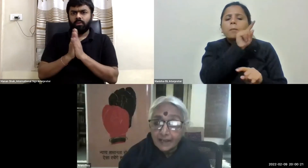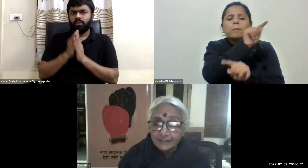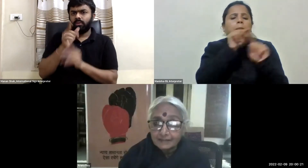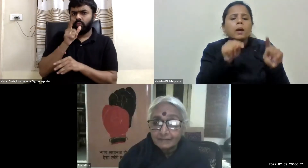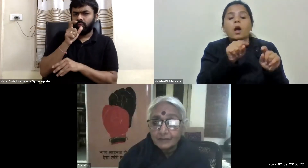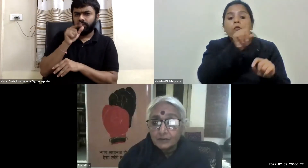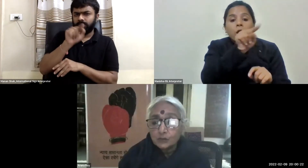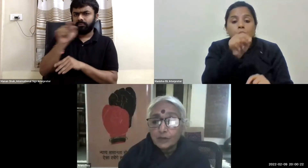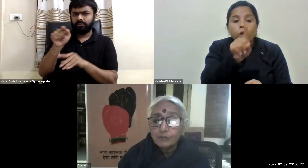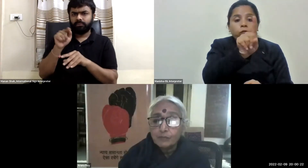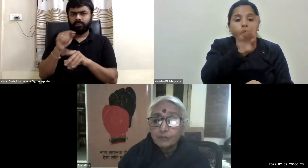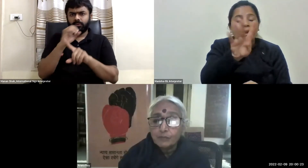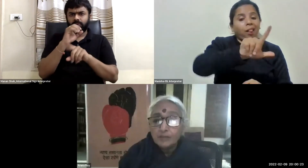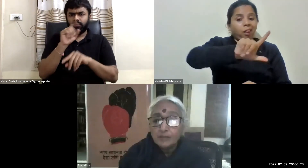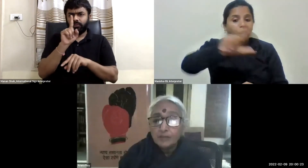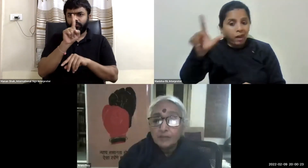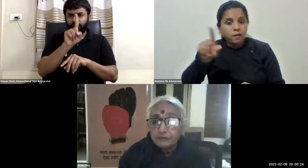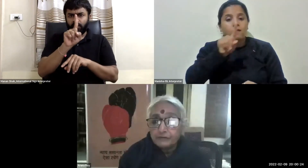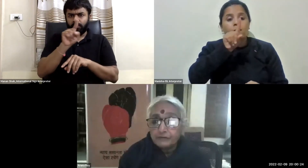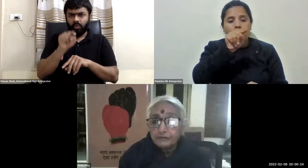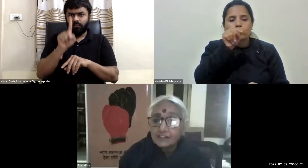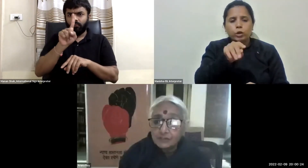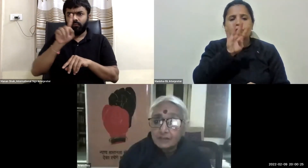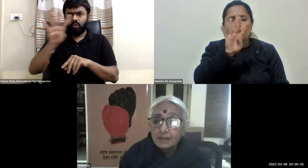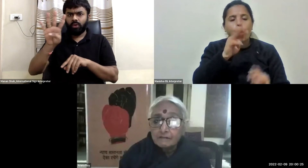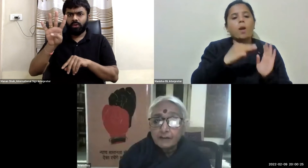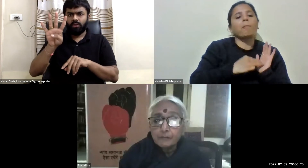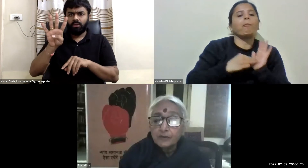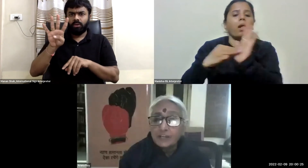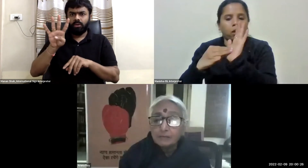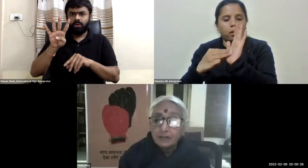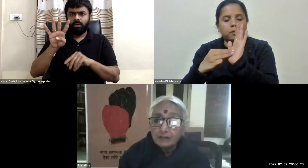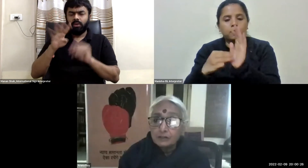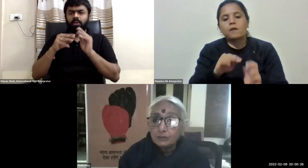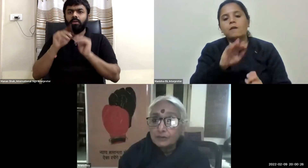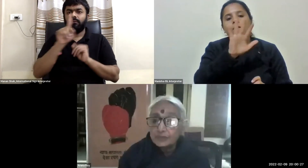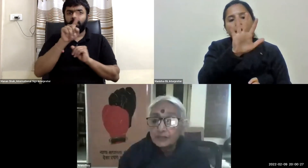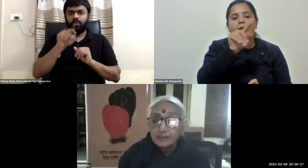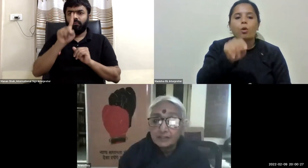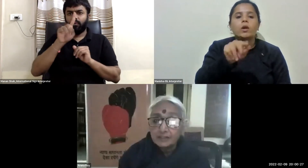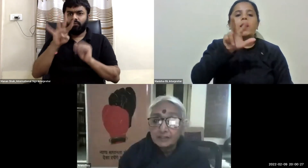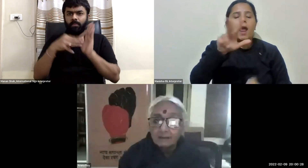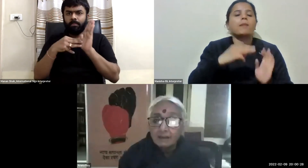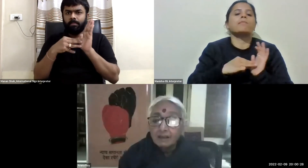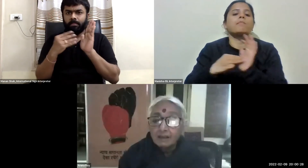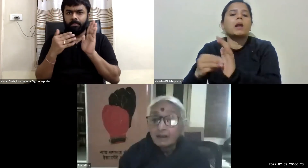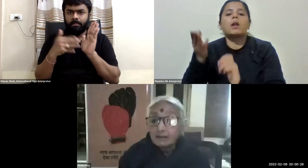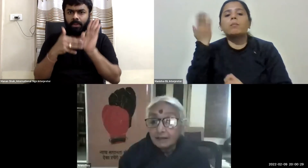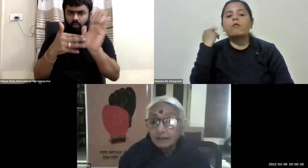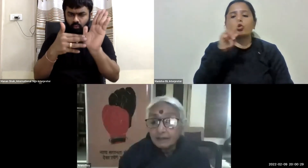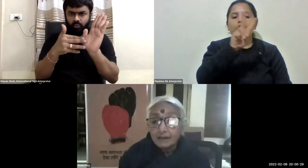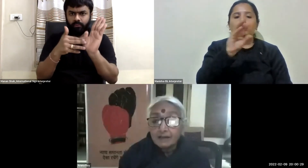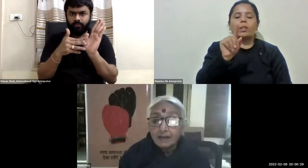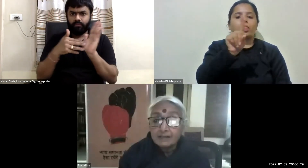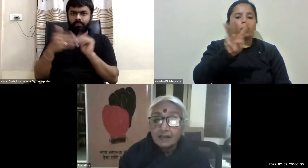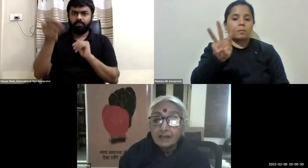14 lakhs, which is 1.4 million, to 58 lakhs, which is 5.8 million in 2013.